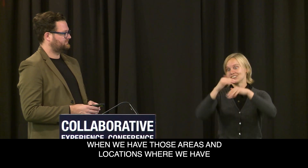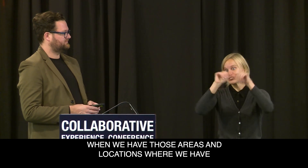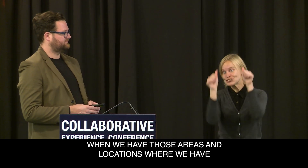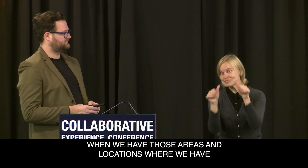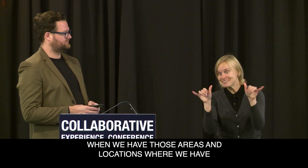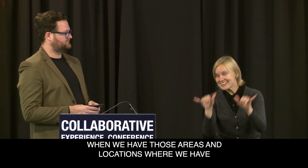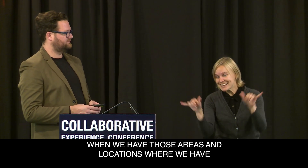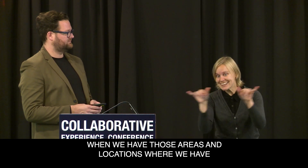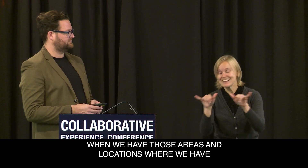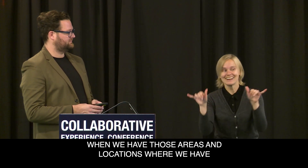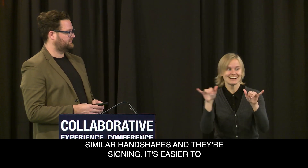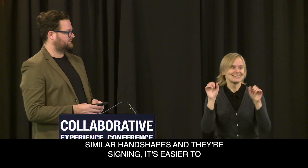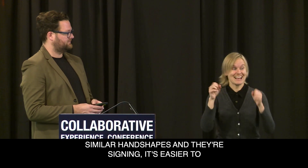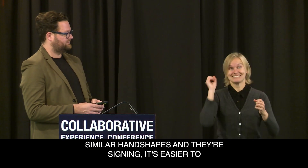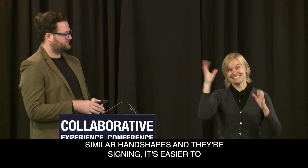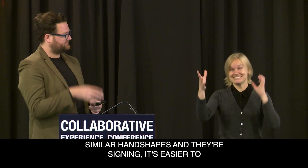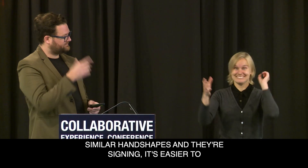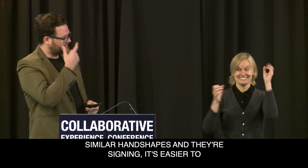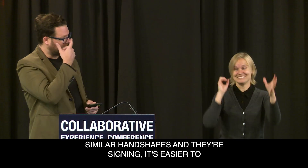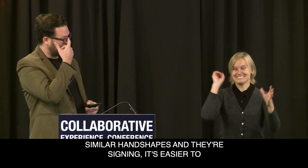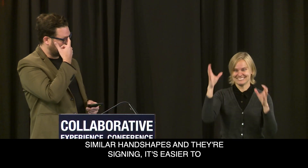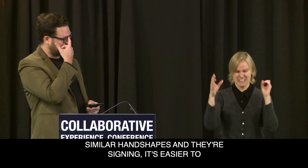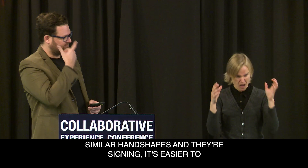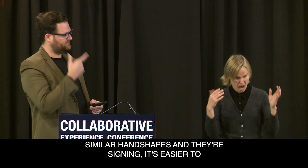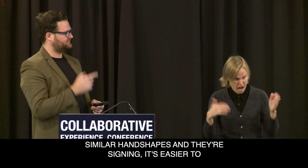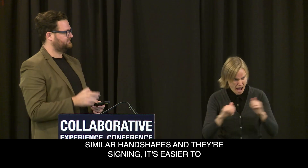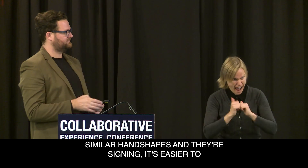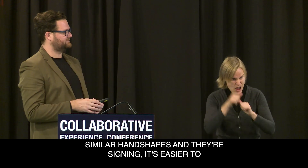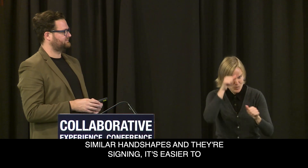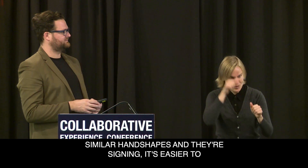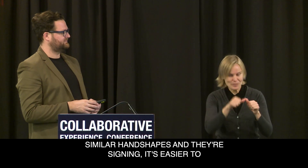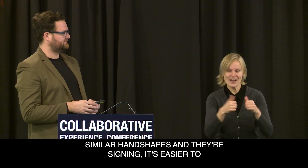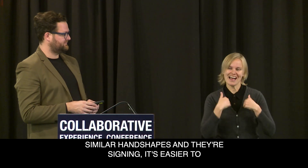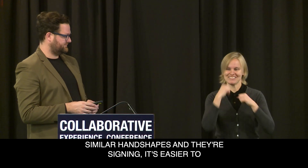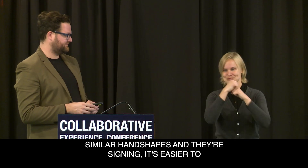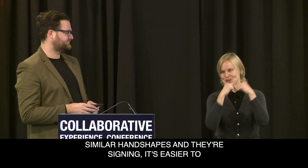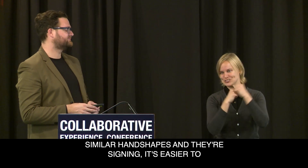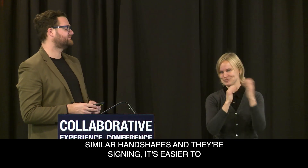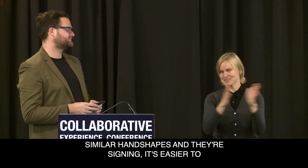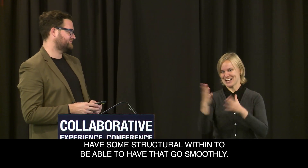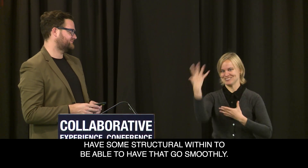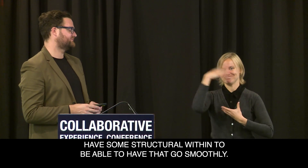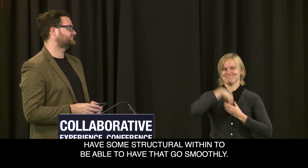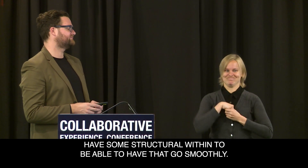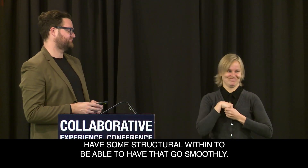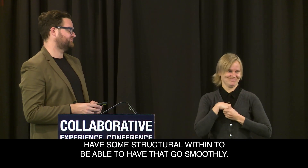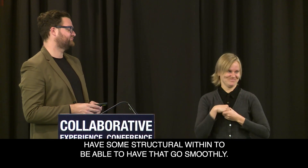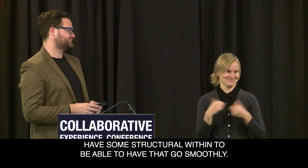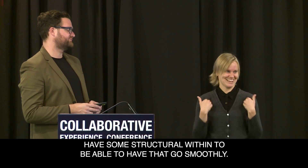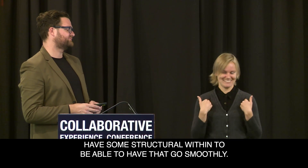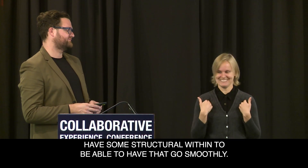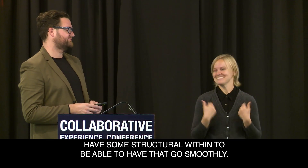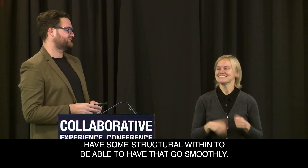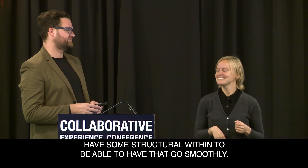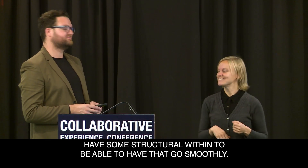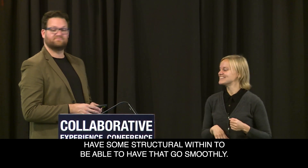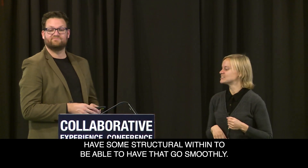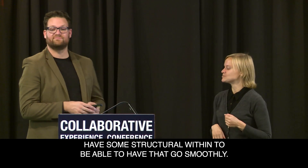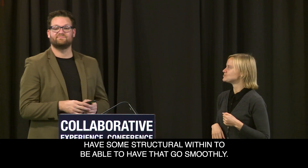areas and locations where we have similar hand shapes and they're signing, it's easier to have some structural within to be able